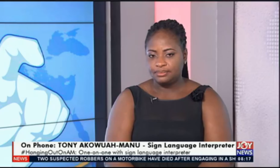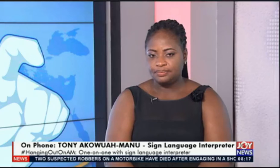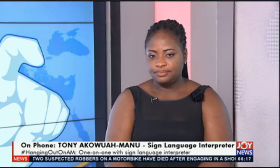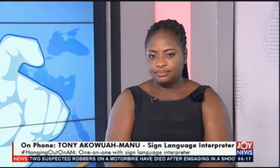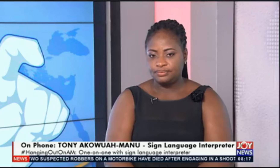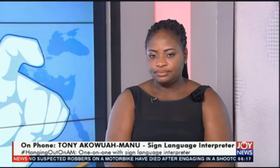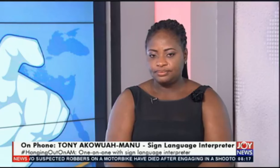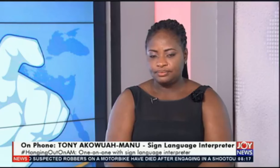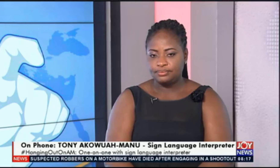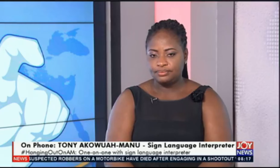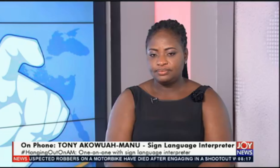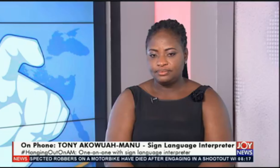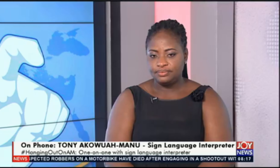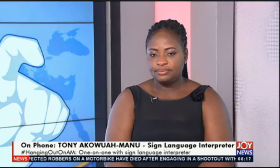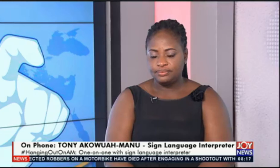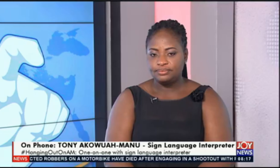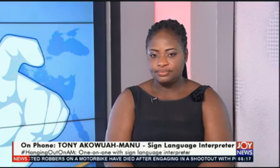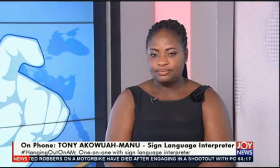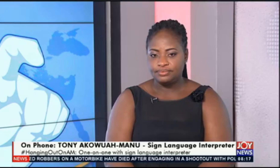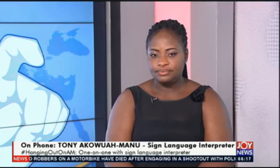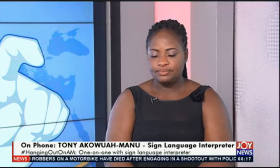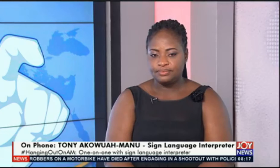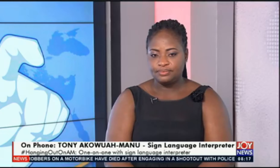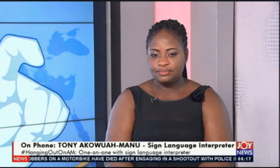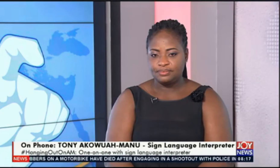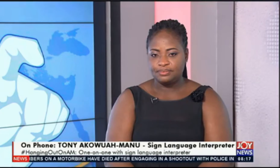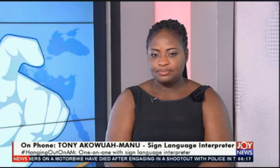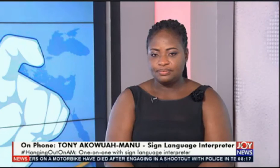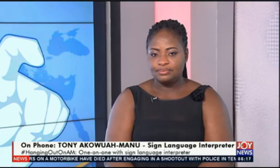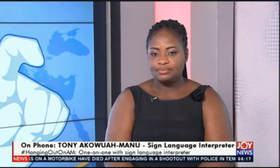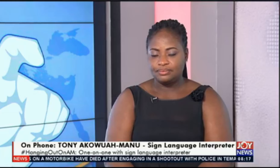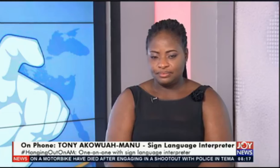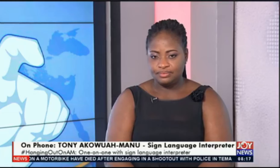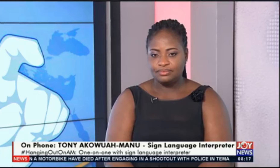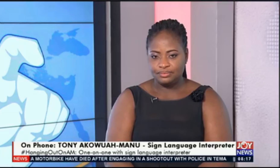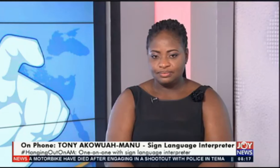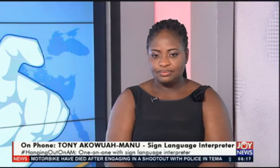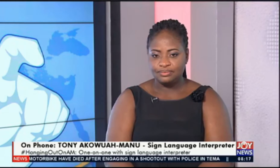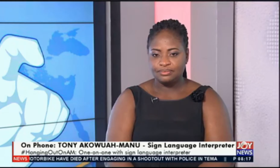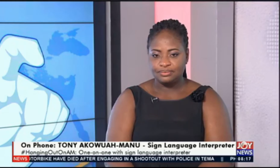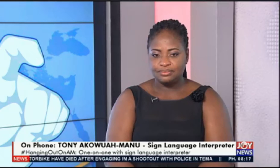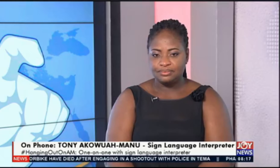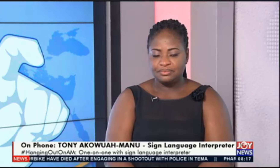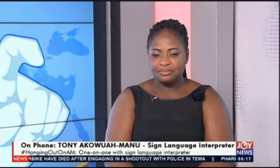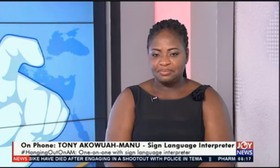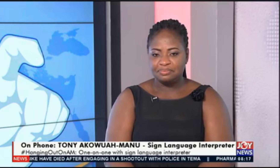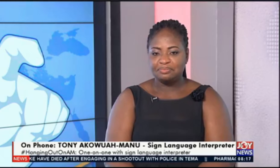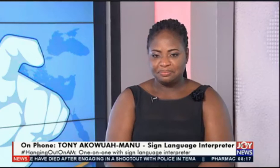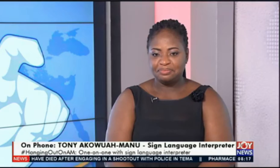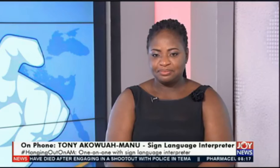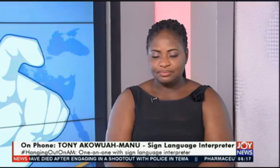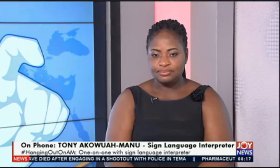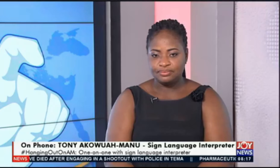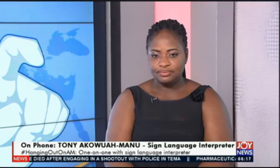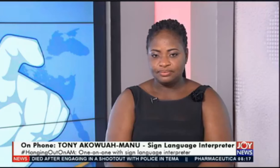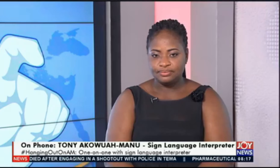not the height we were anticipating to get to. In fact, when I watch you on telly every time during the news brief, and I'm very happy.